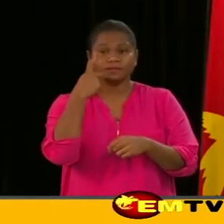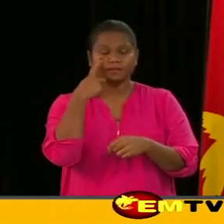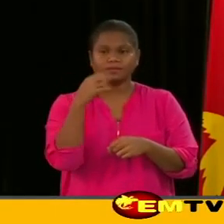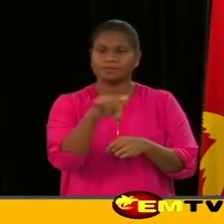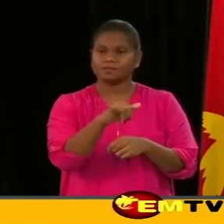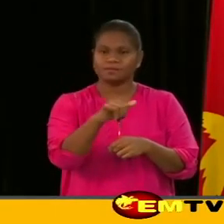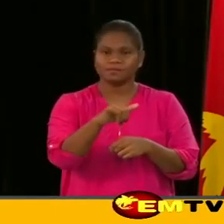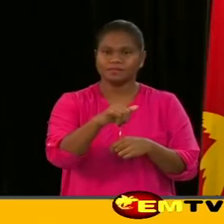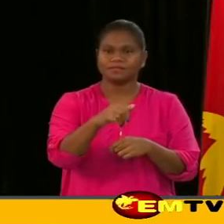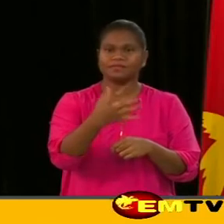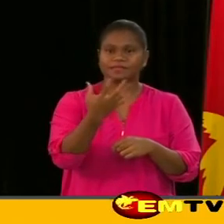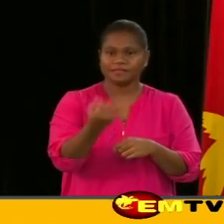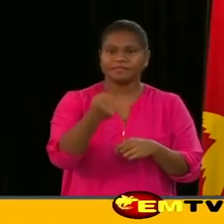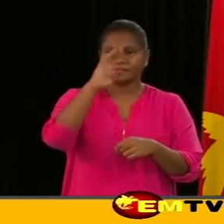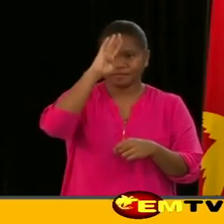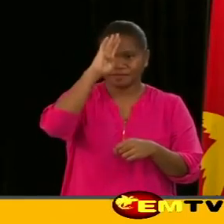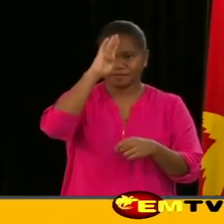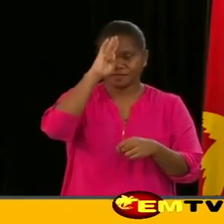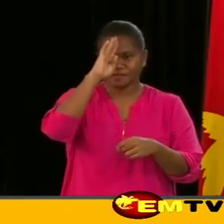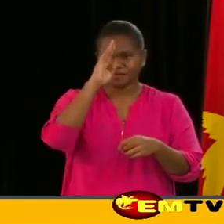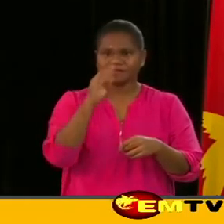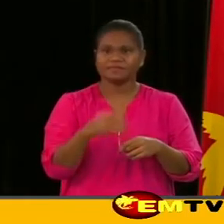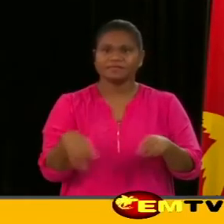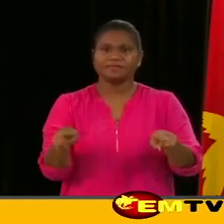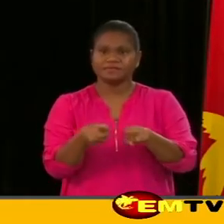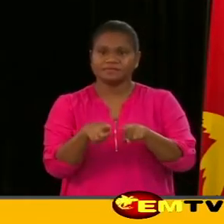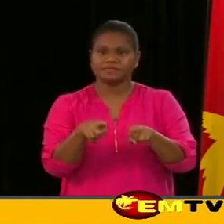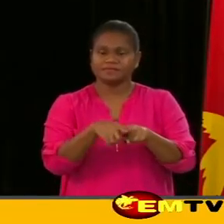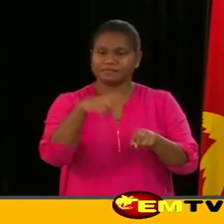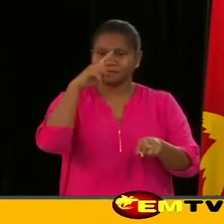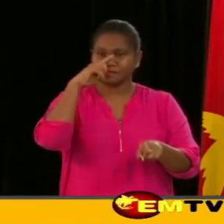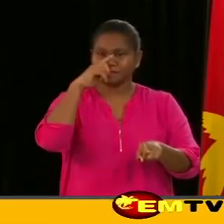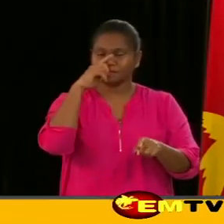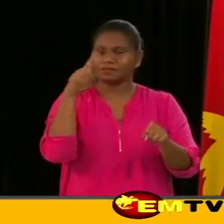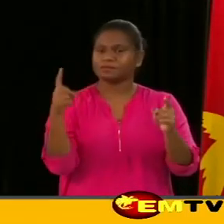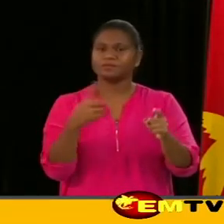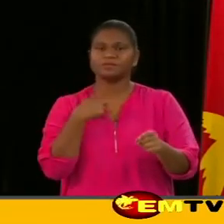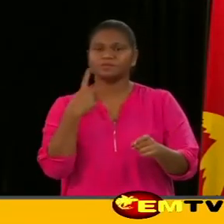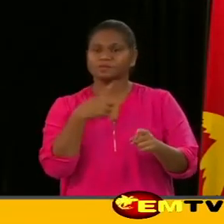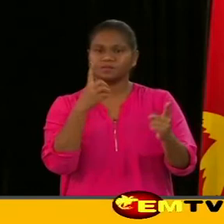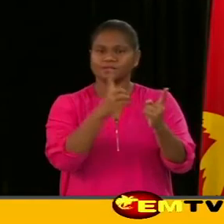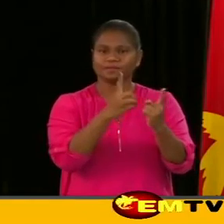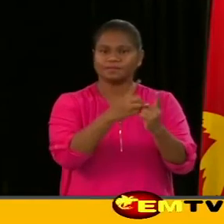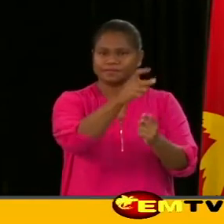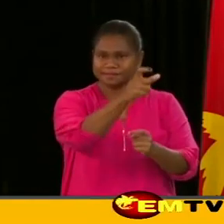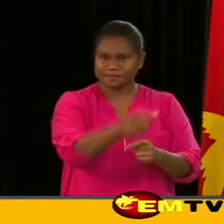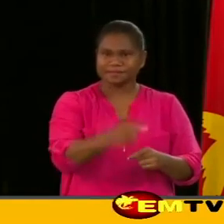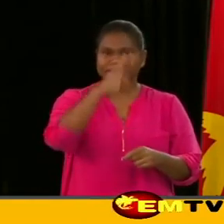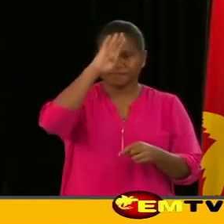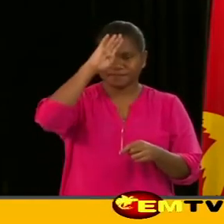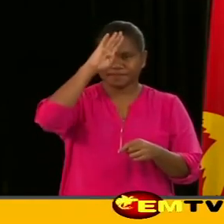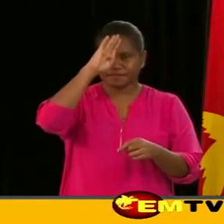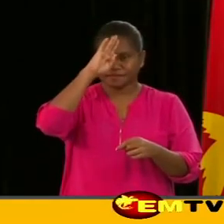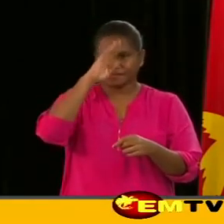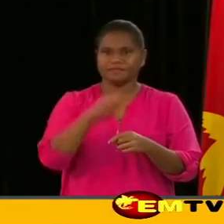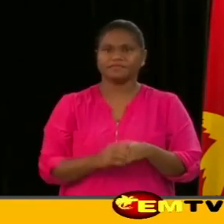contact tracing. And so this will be where our people will go through the rapid response testing, and